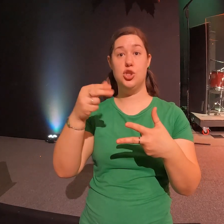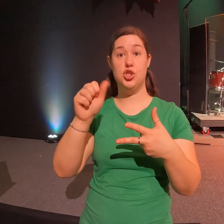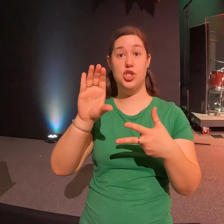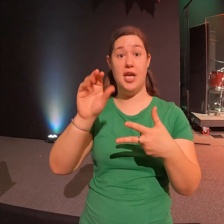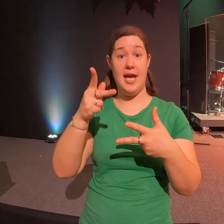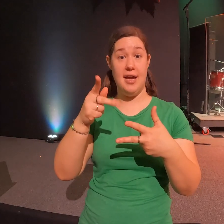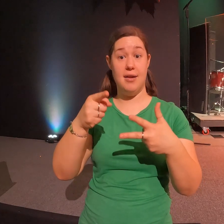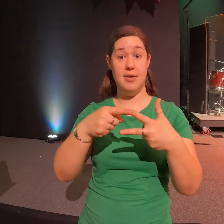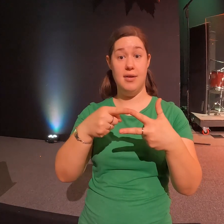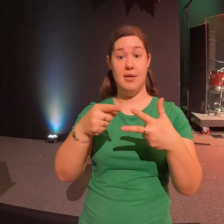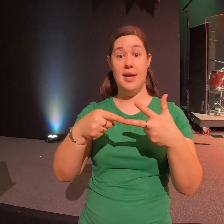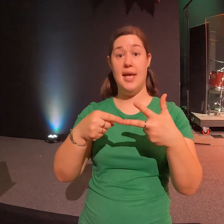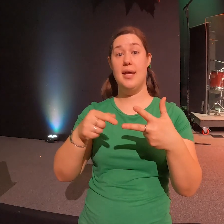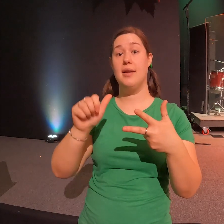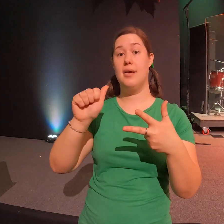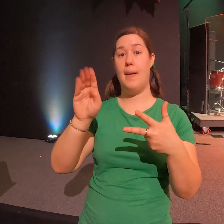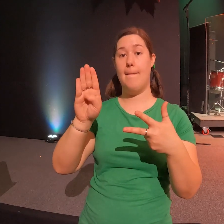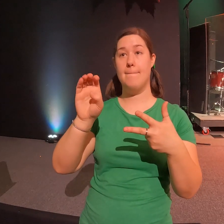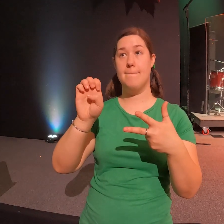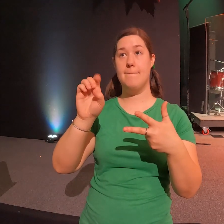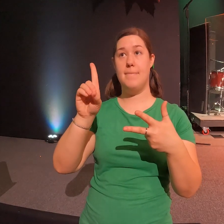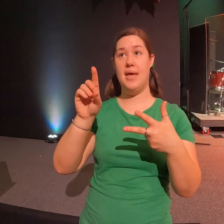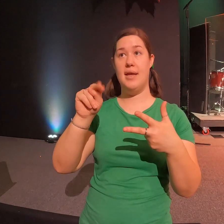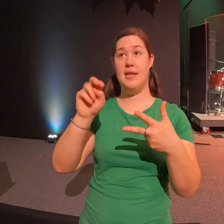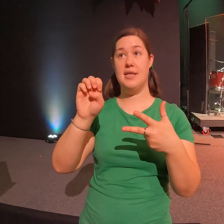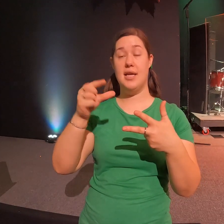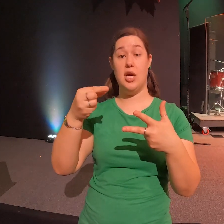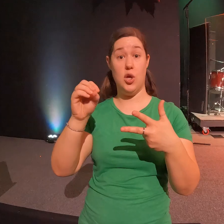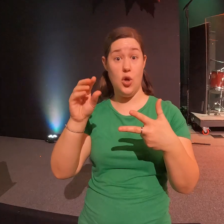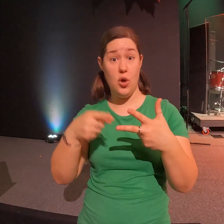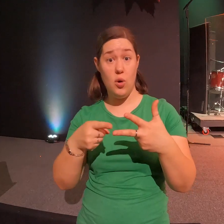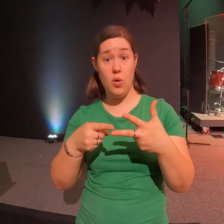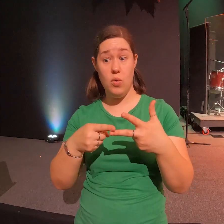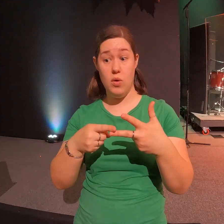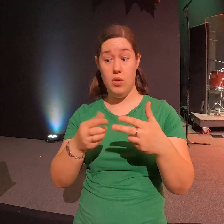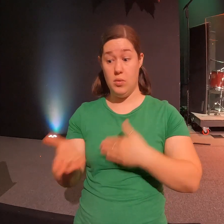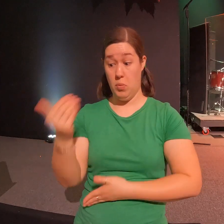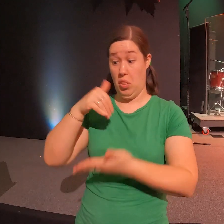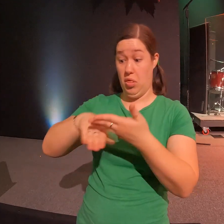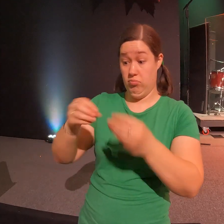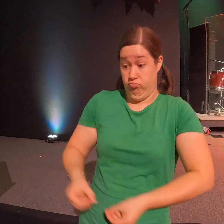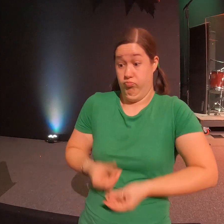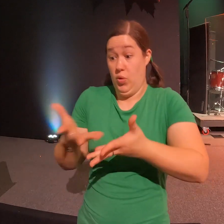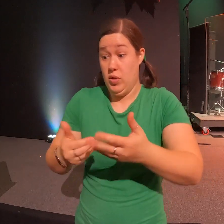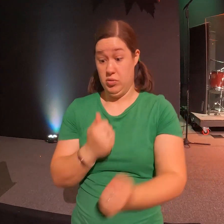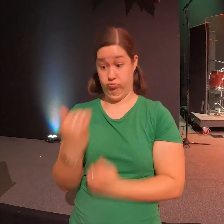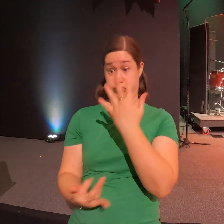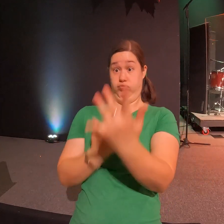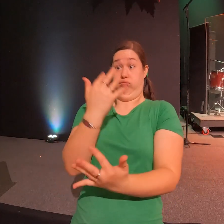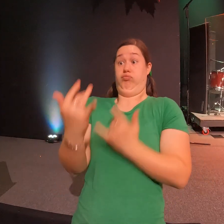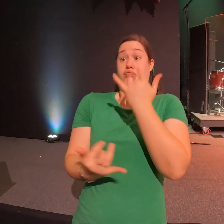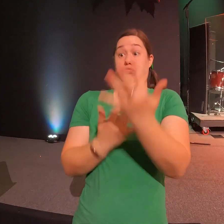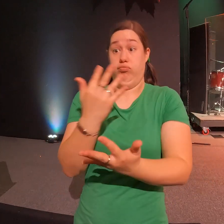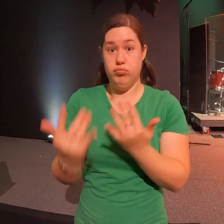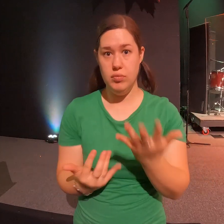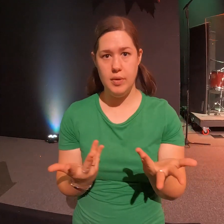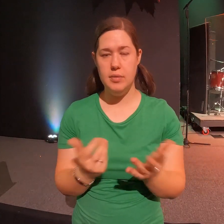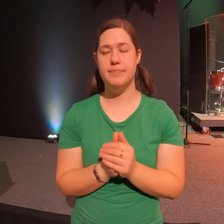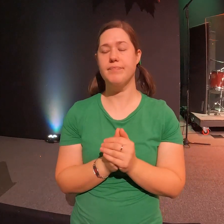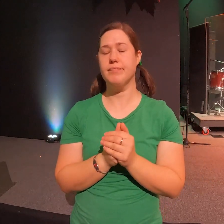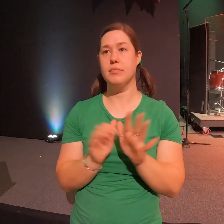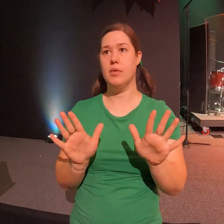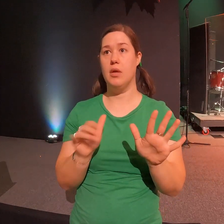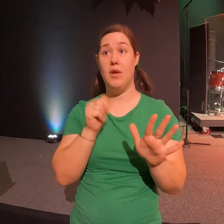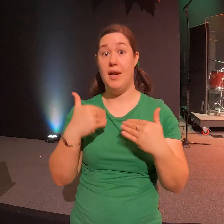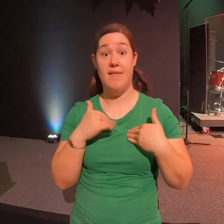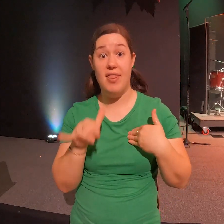I don't know if I have that kind of faith, but I had the kind of faith that said, when God called me and said, Kim, I want you to